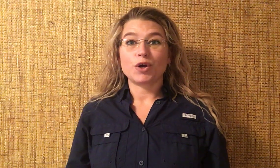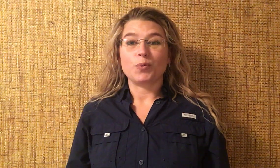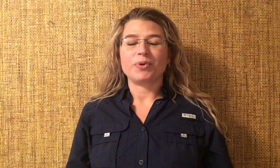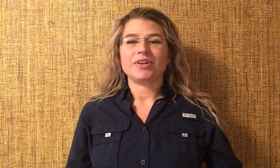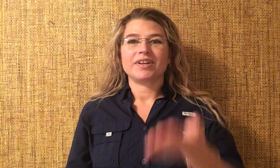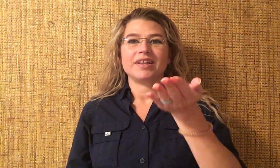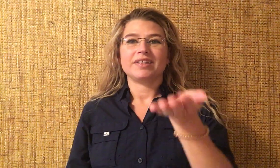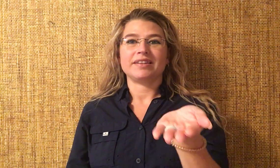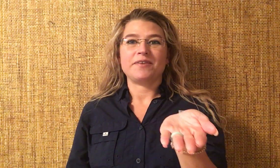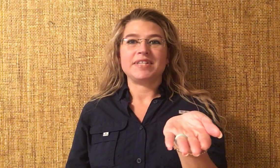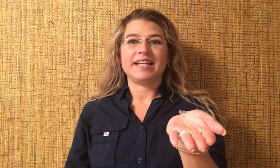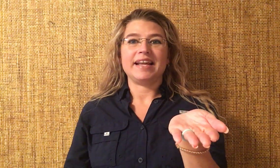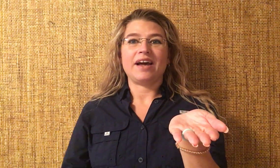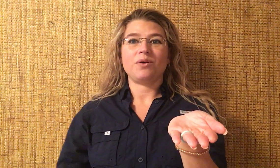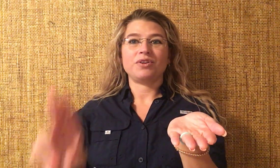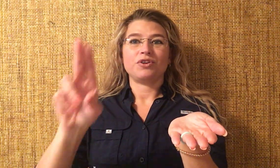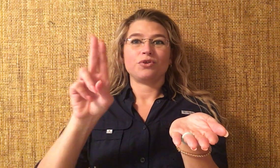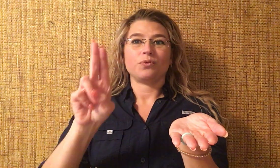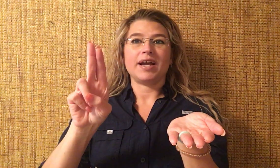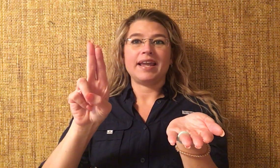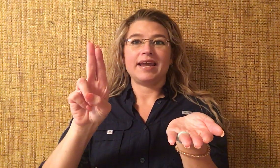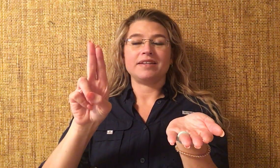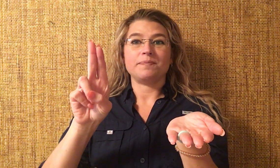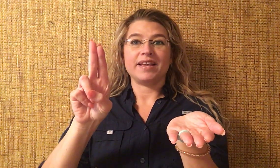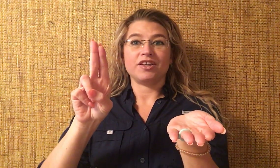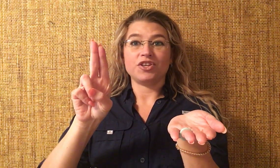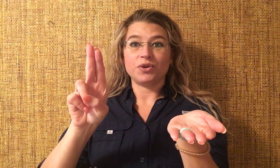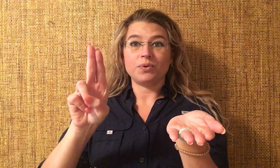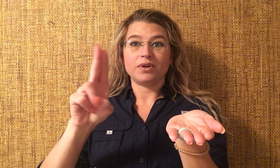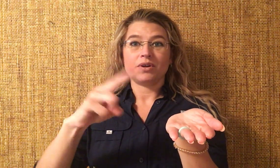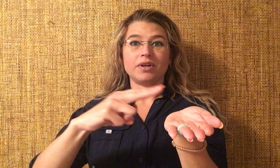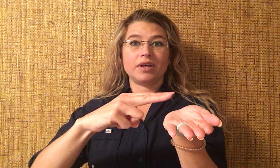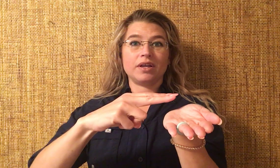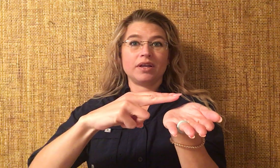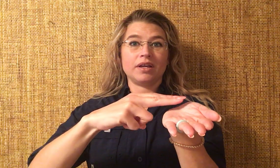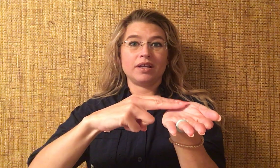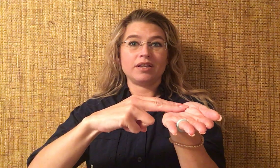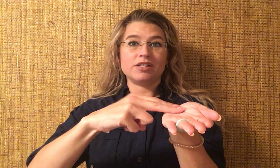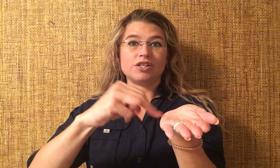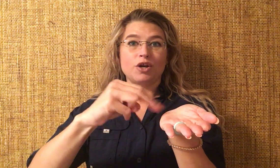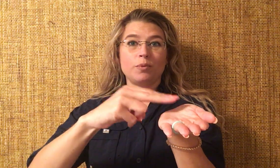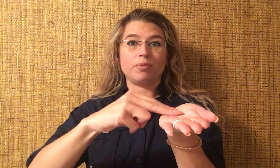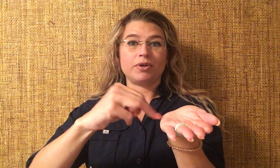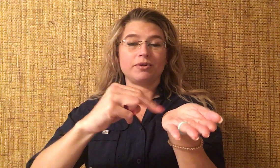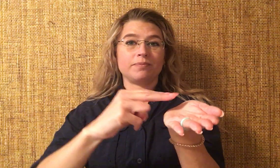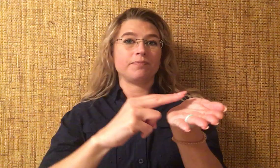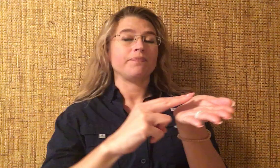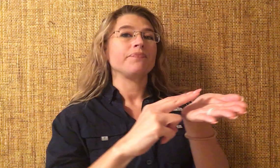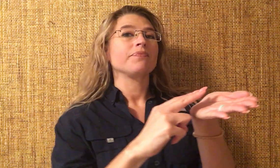Soap. Left hand out, right hand make a U. Soap.